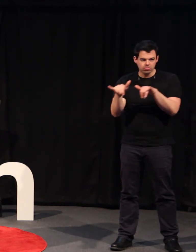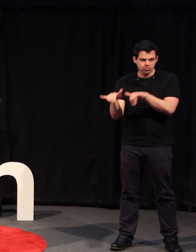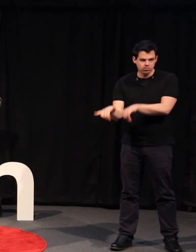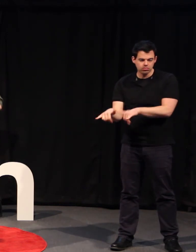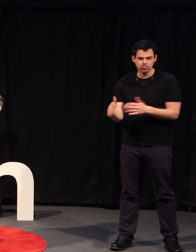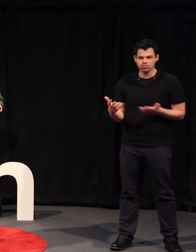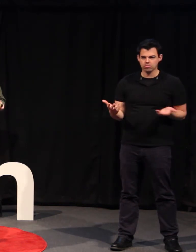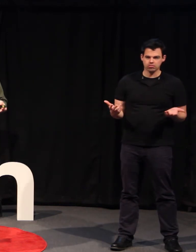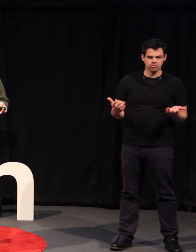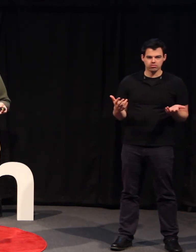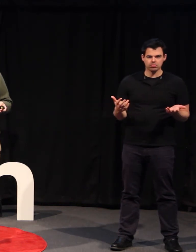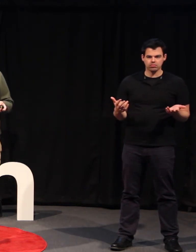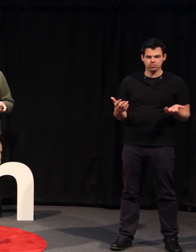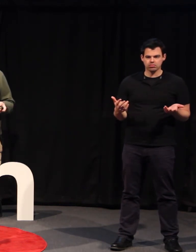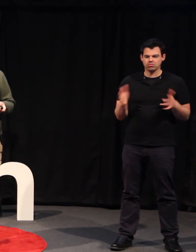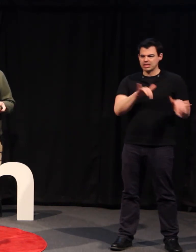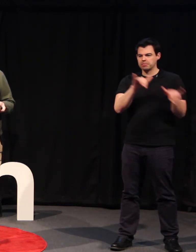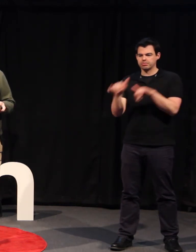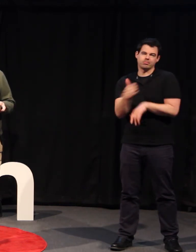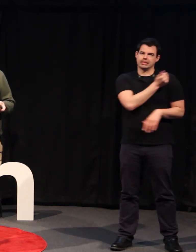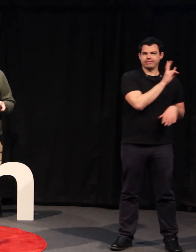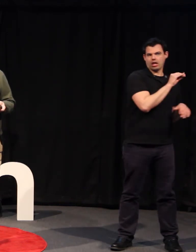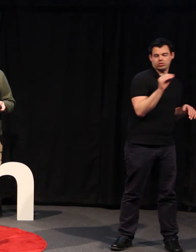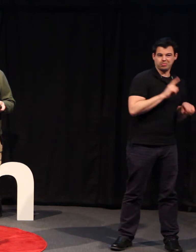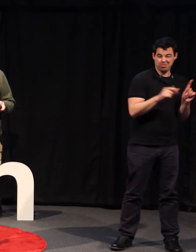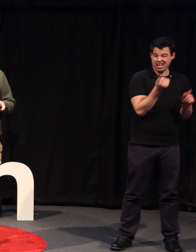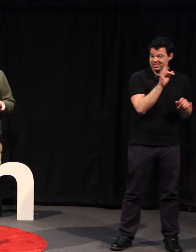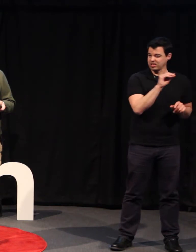is basically Victorian technology.